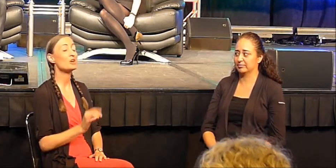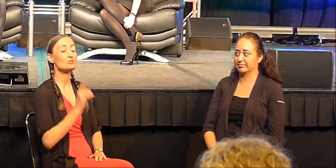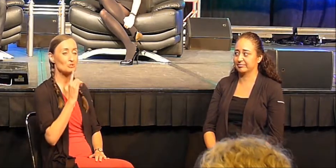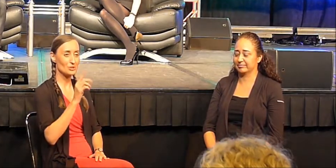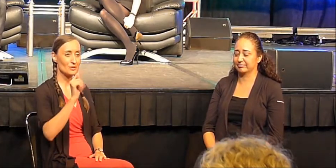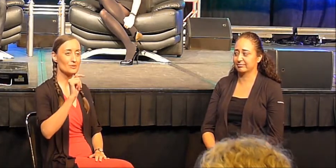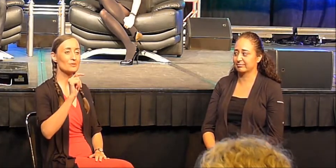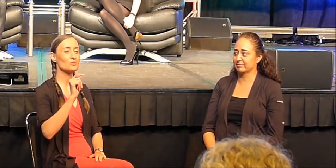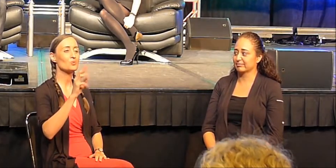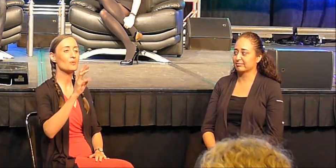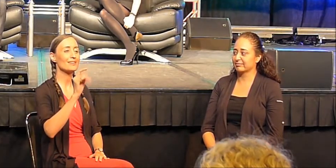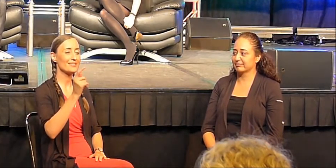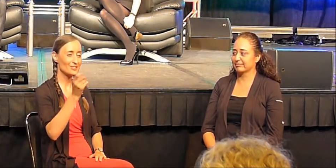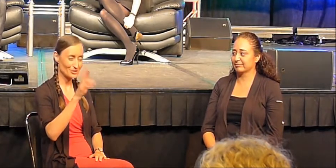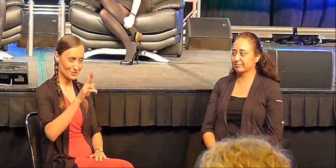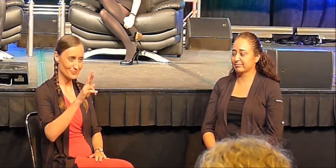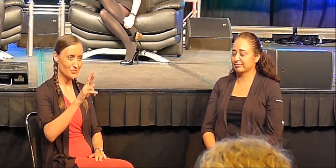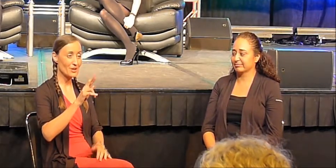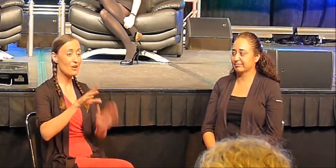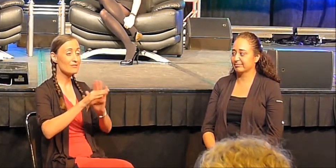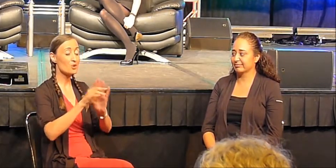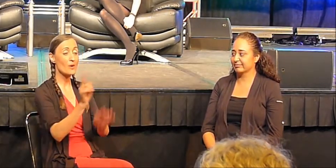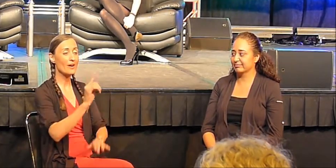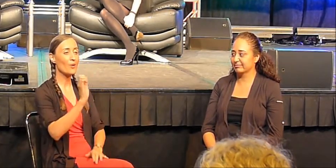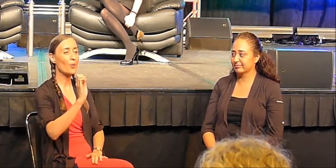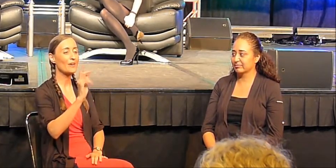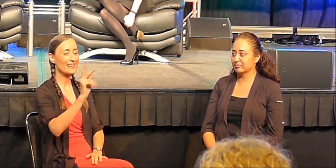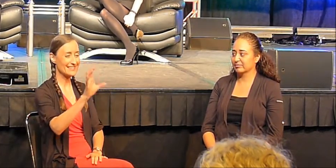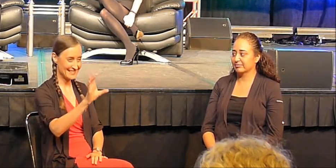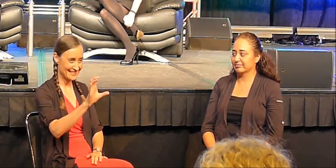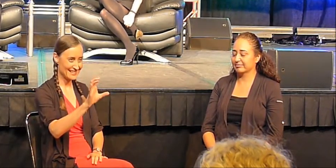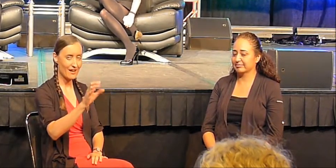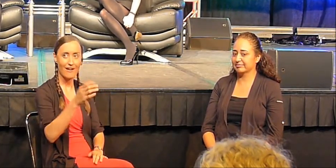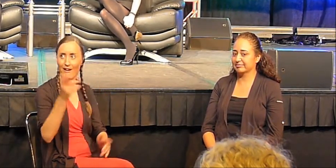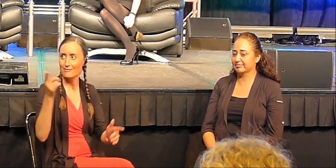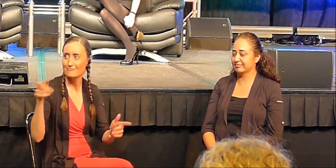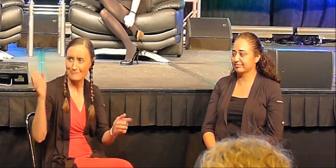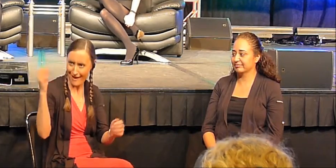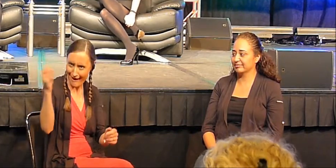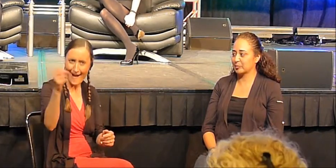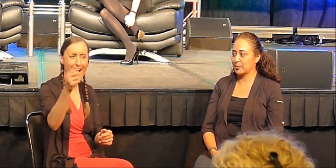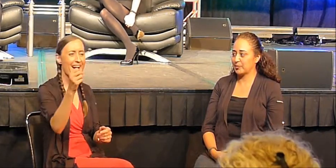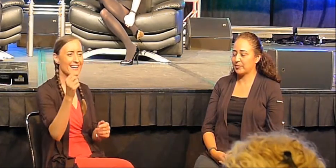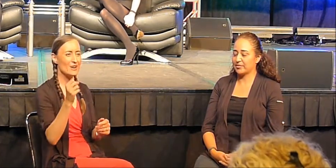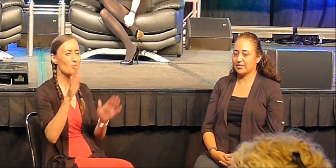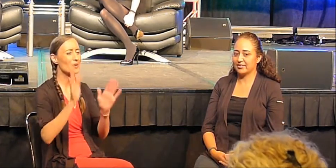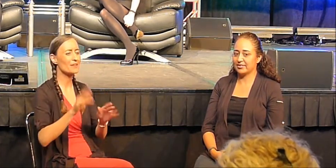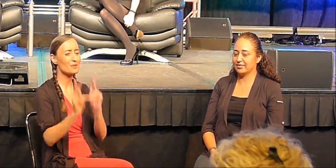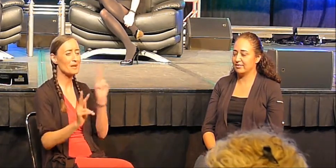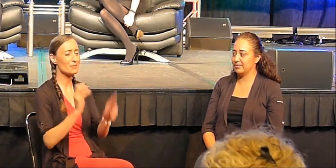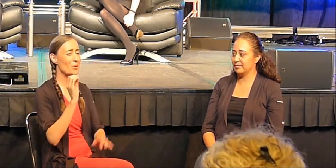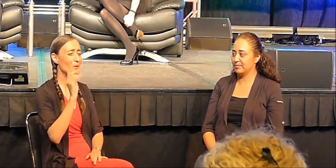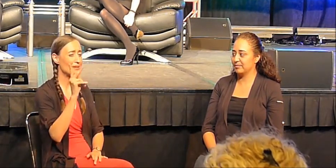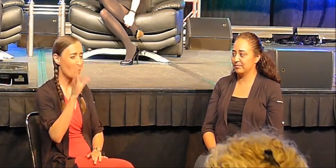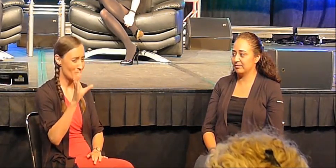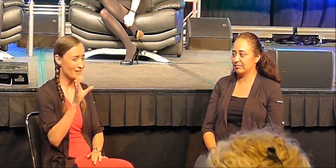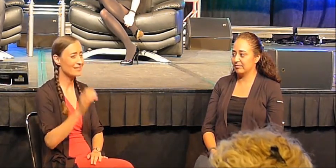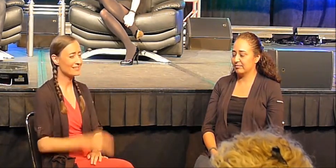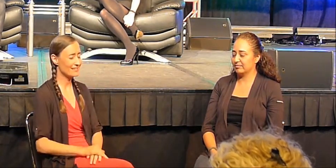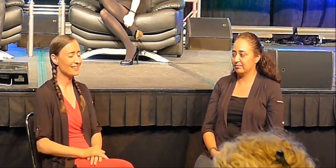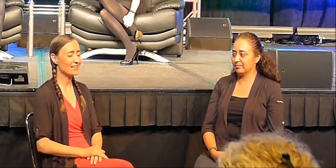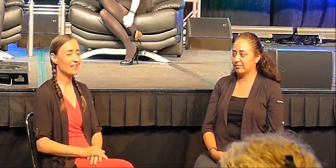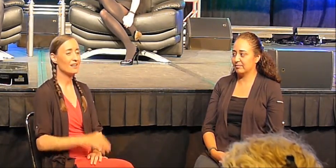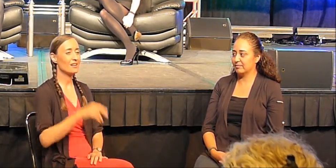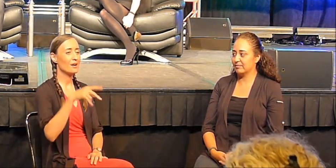in Oklahoma City. Yes. Let's hear it for Oklahoma. Wonderful people in Oklahoma, by the way. We were in